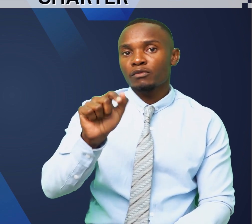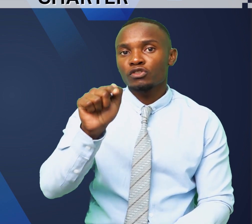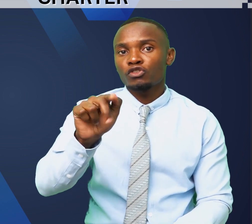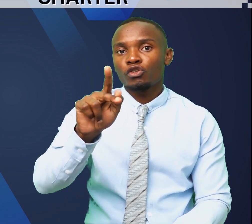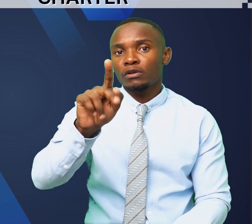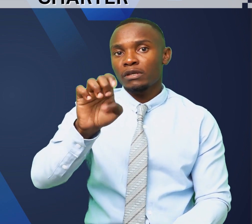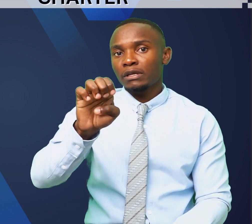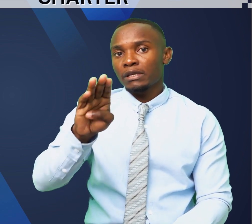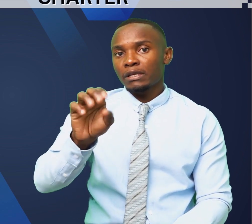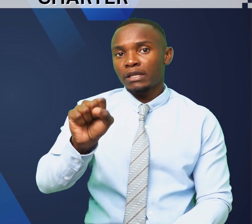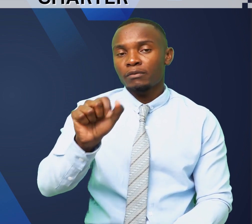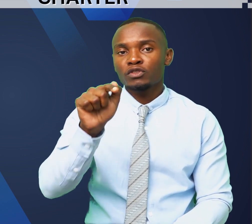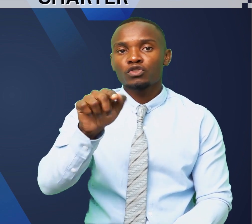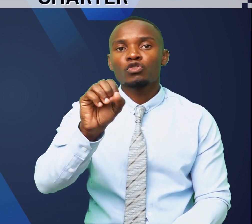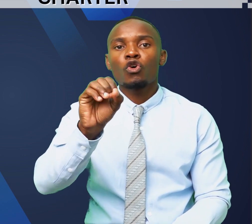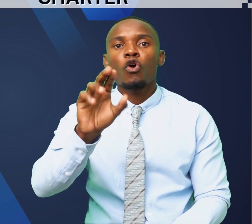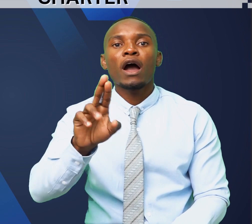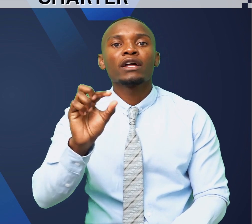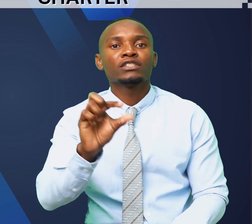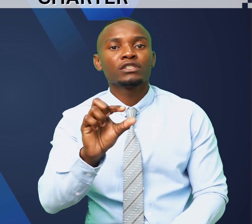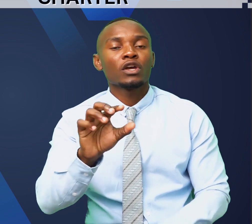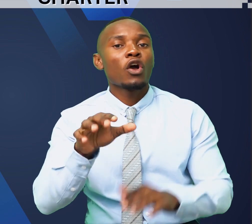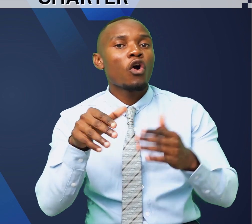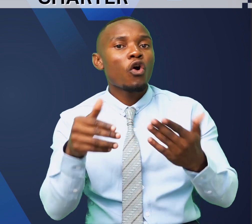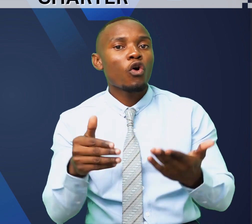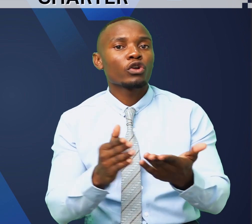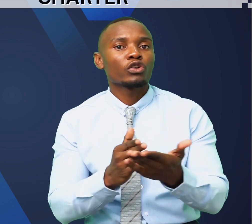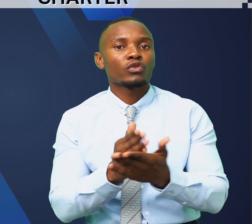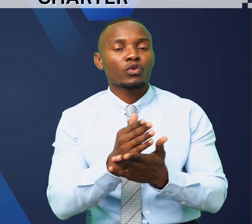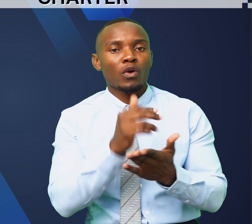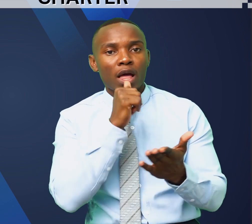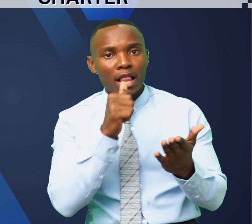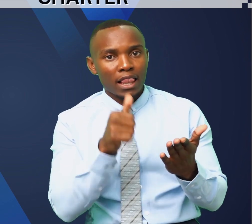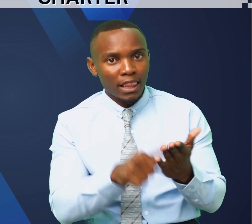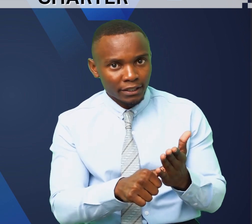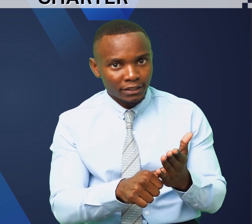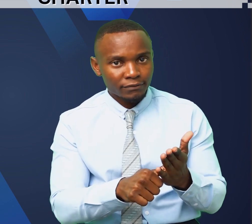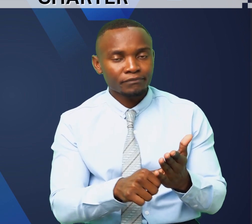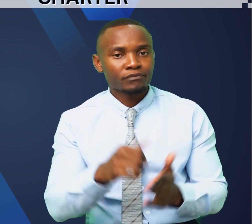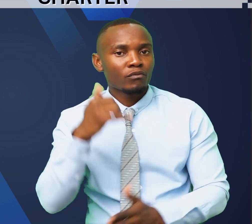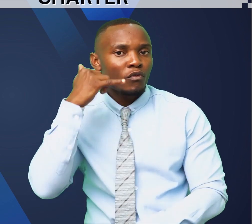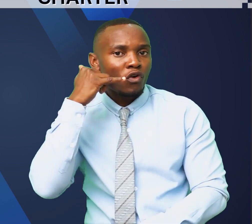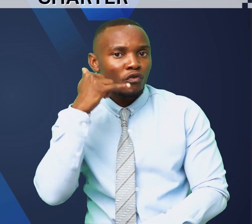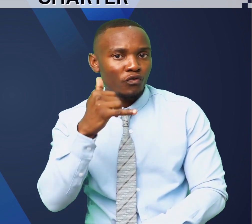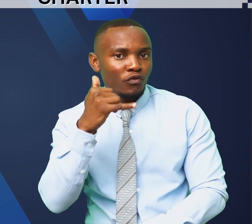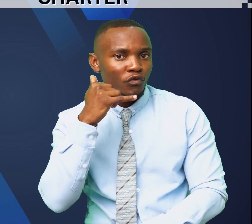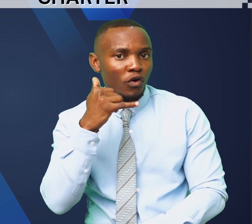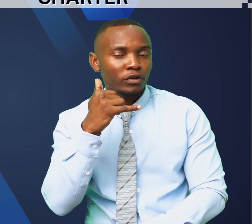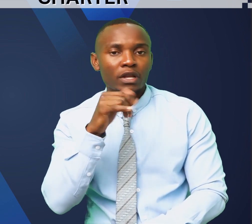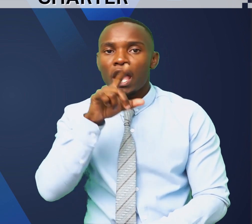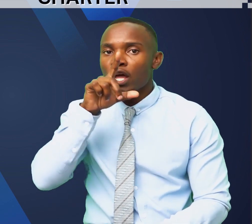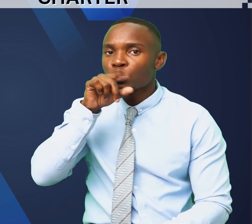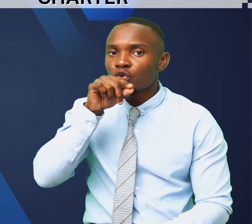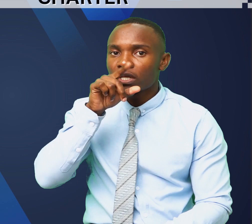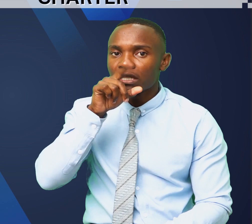kims.kebs.org, or in the alternative through letter, telephone, Twitter, email,